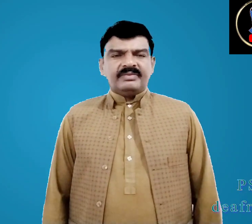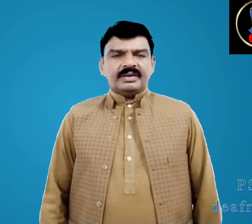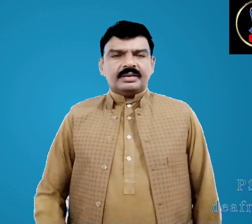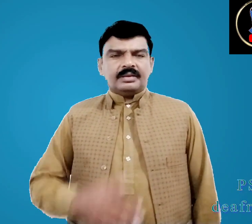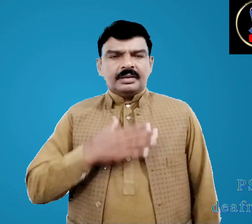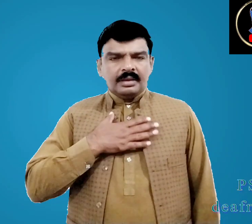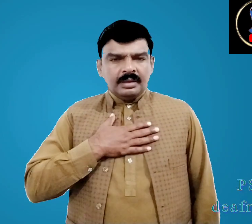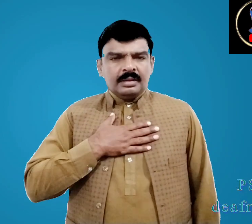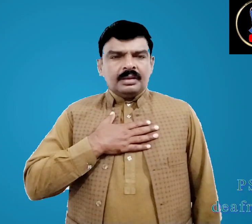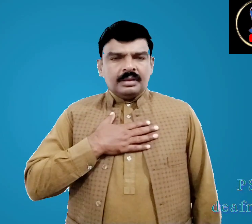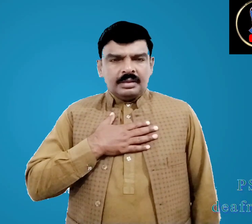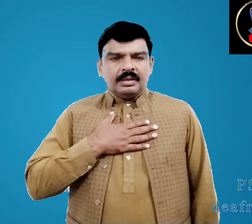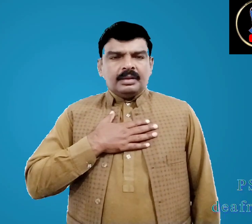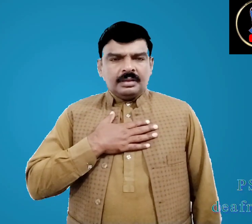living,